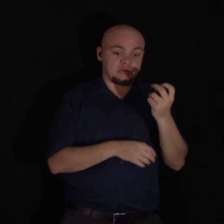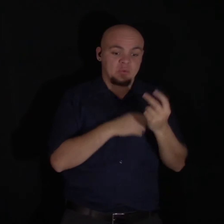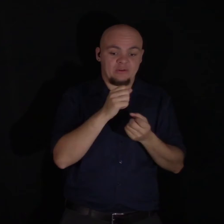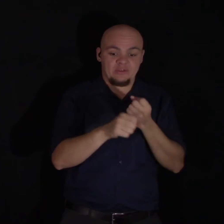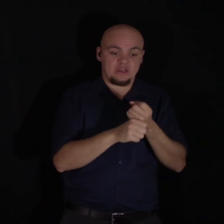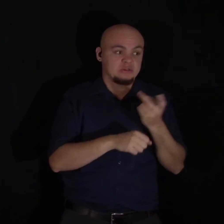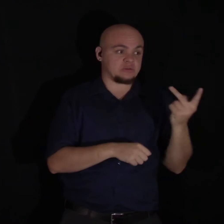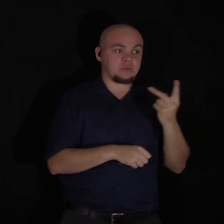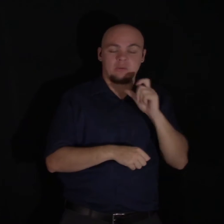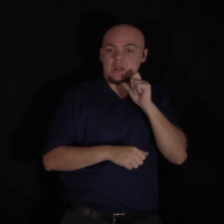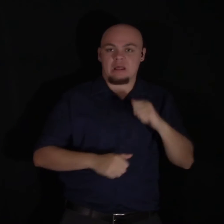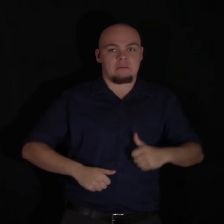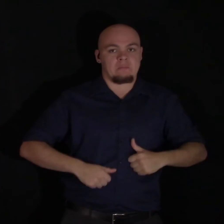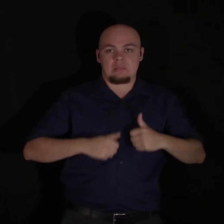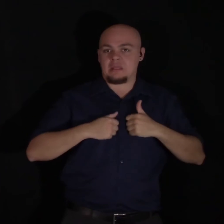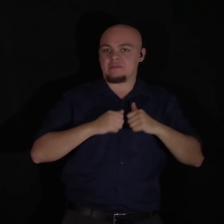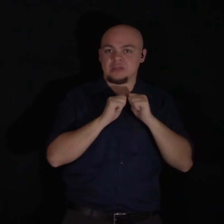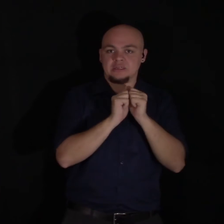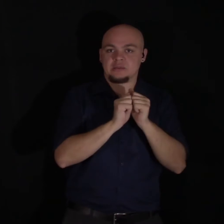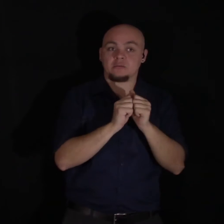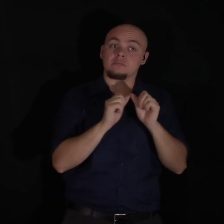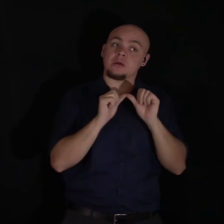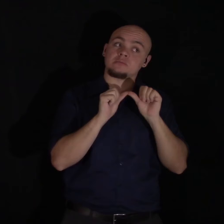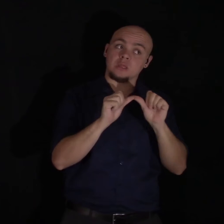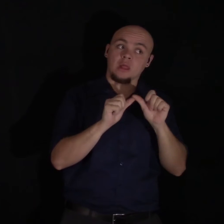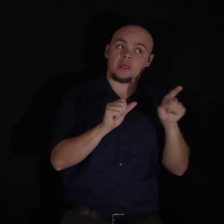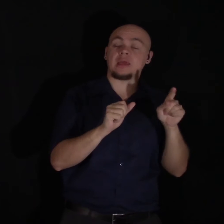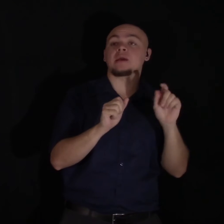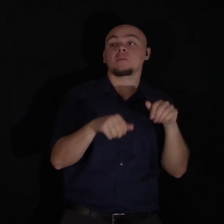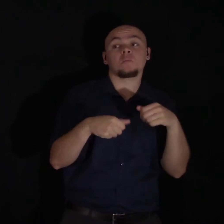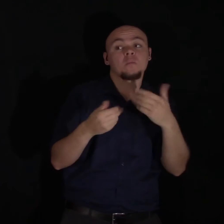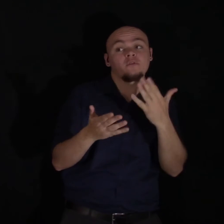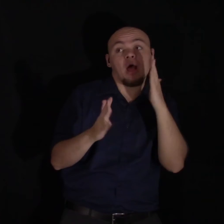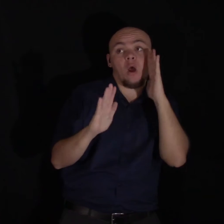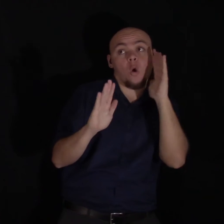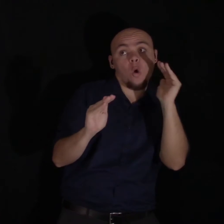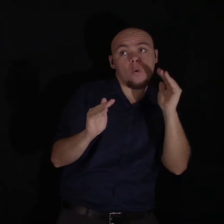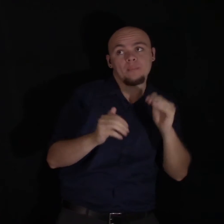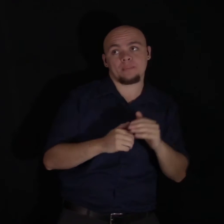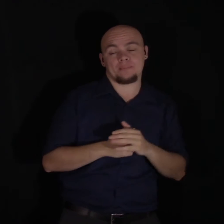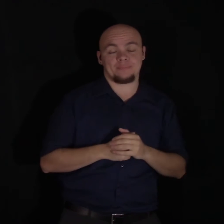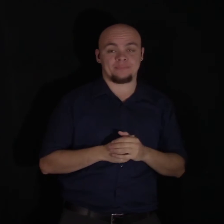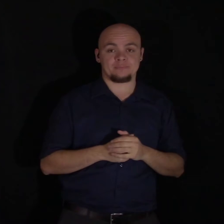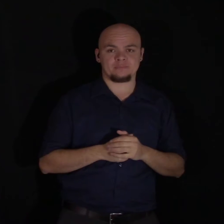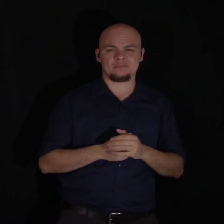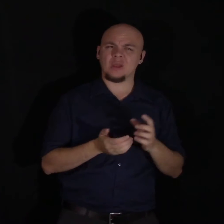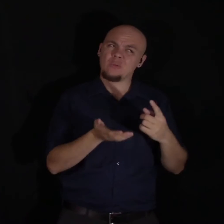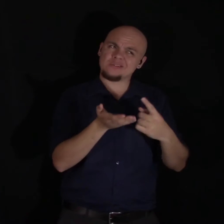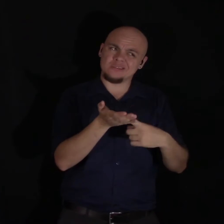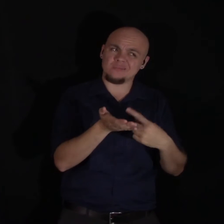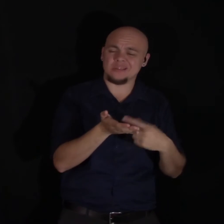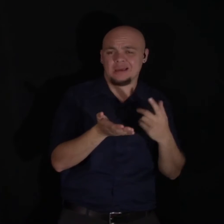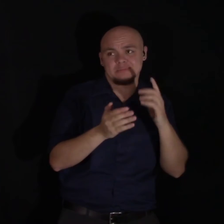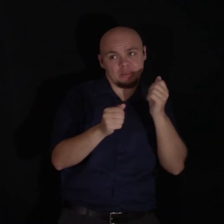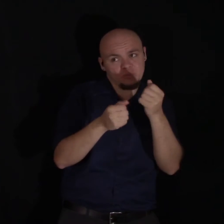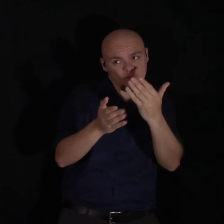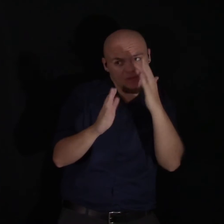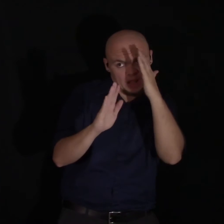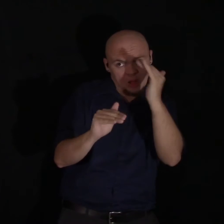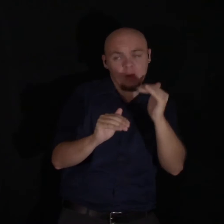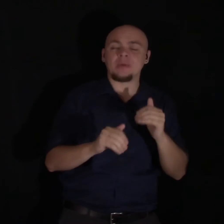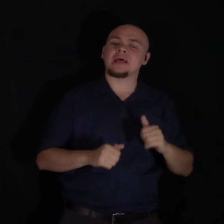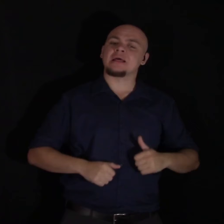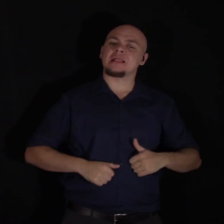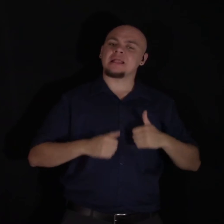together. Still, he gave me hope. Well, sometimes. More like living